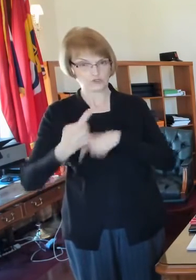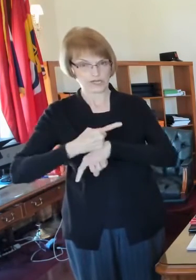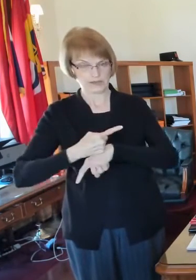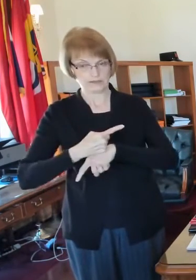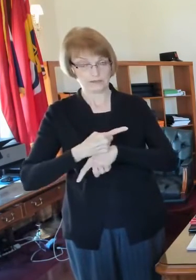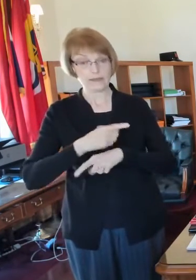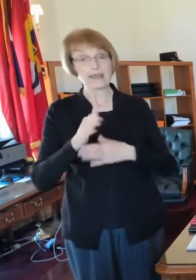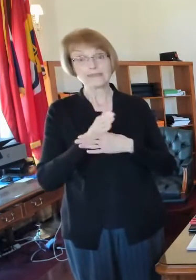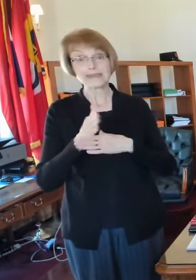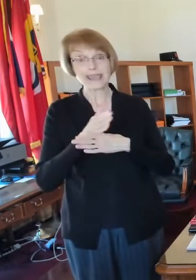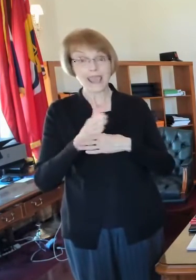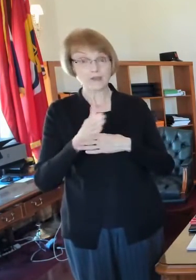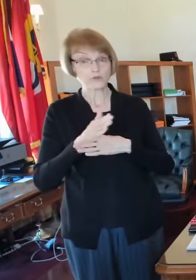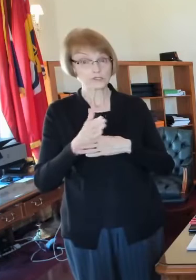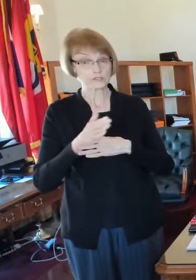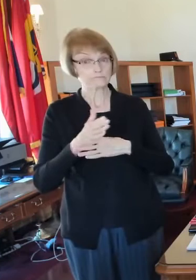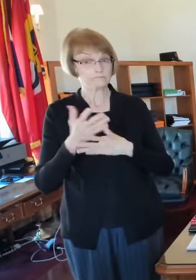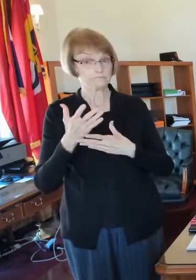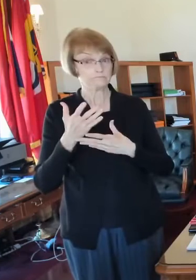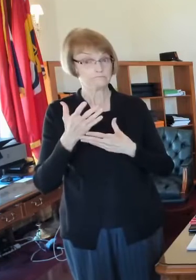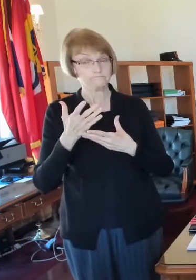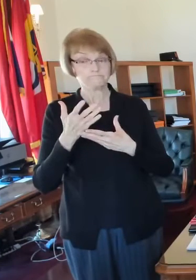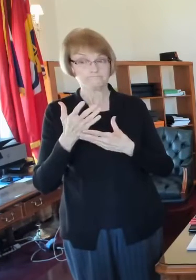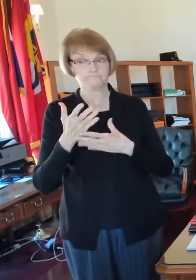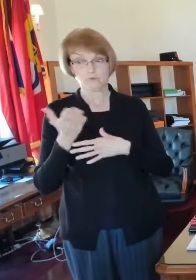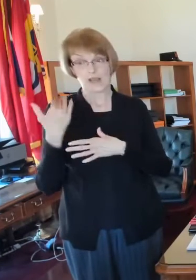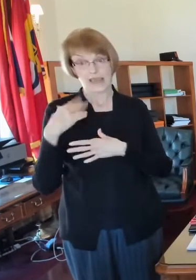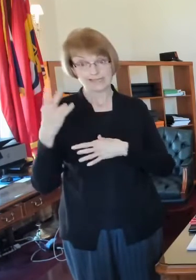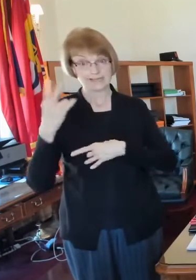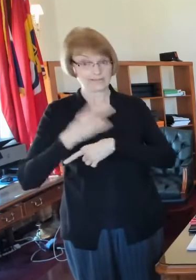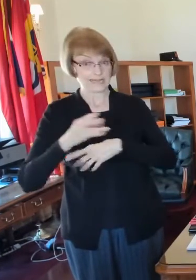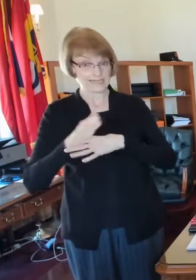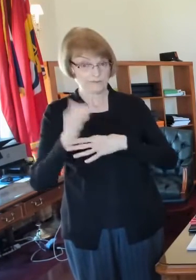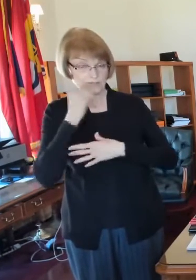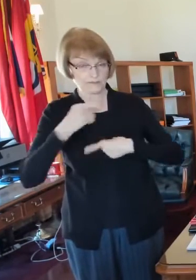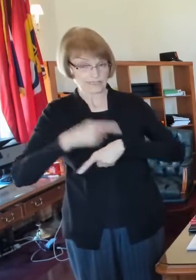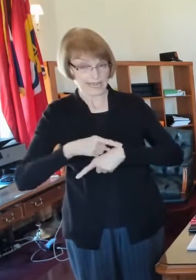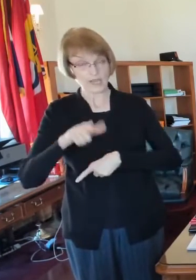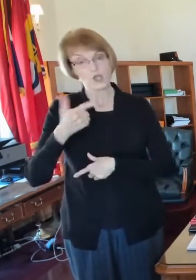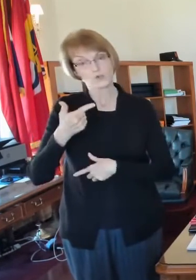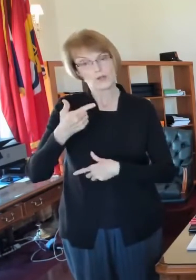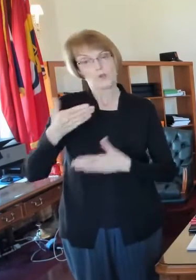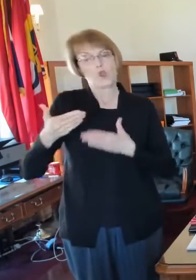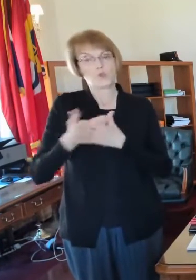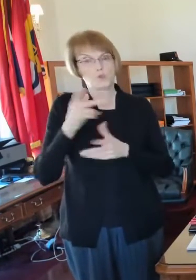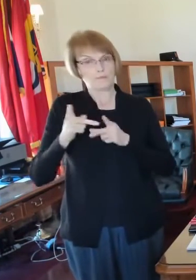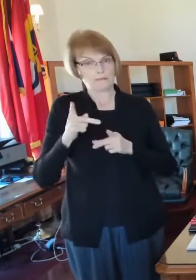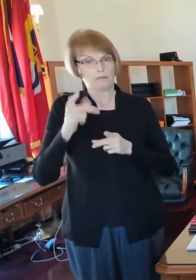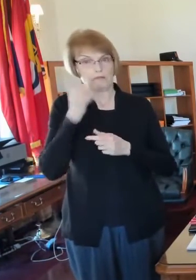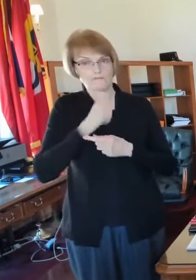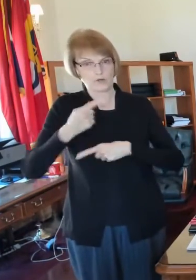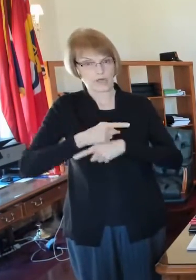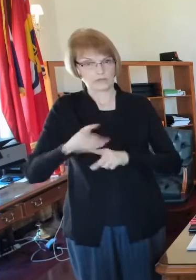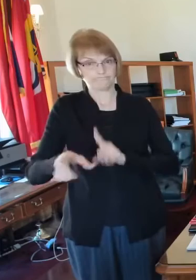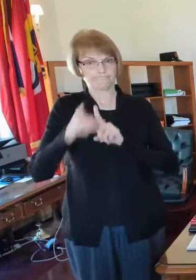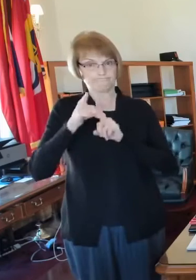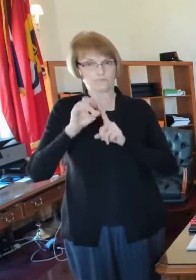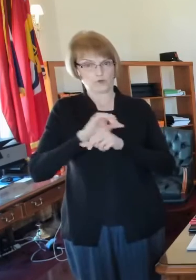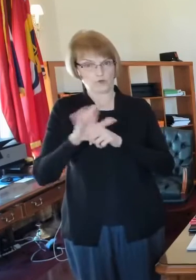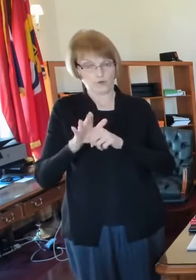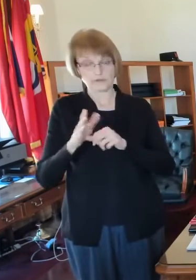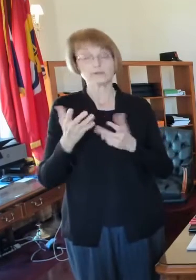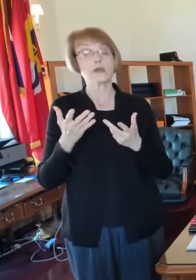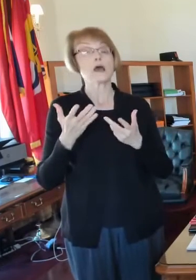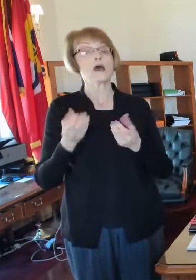our average number of cases for the last 7 days is right at 21 new cases per day. In terms of number of people